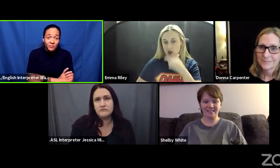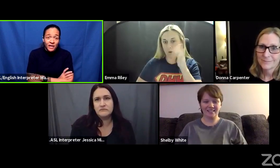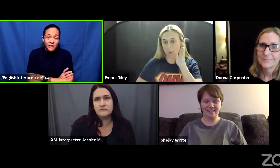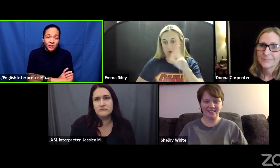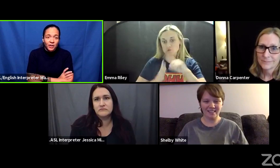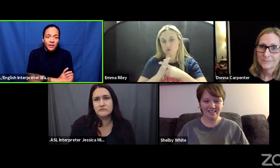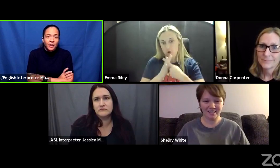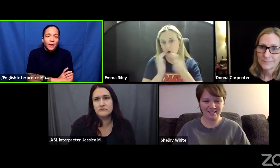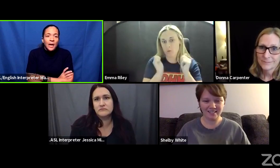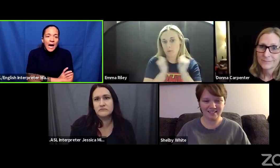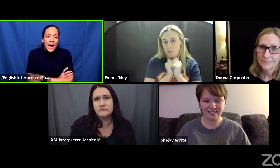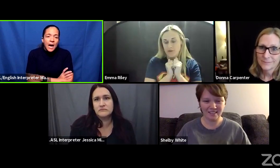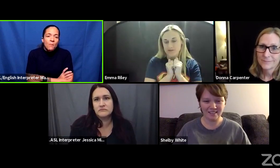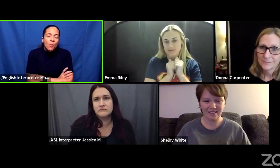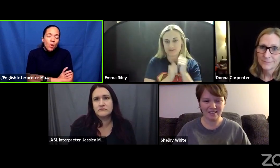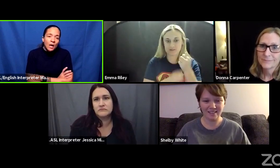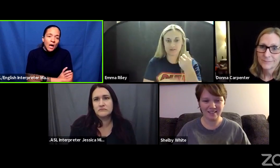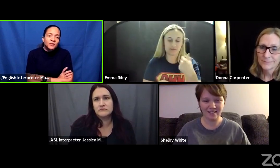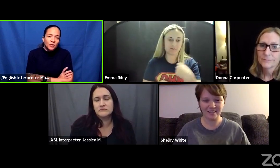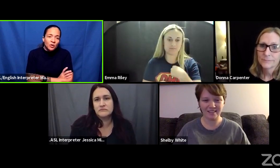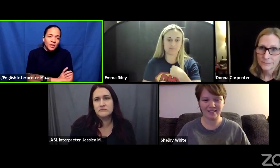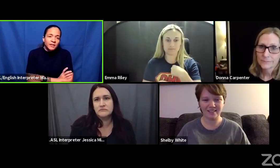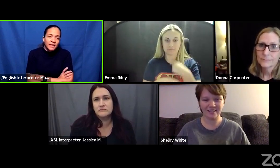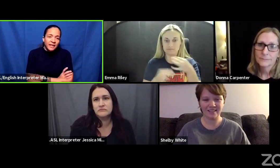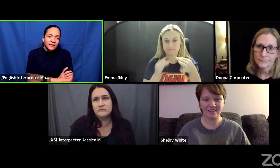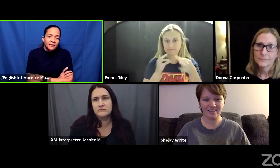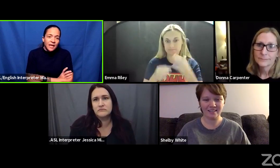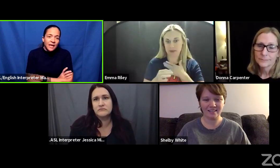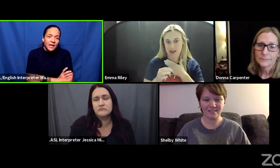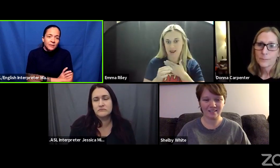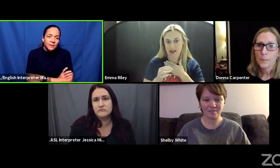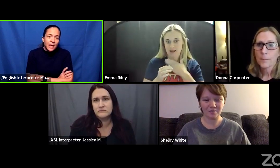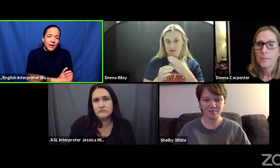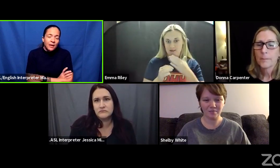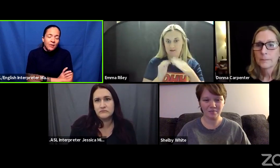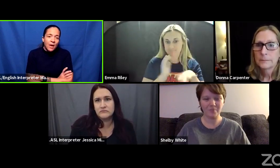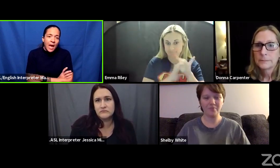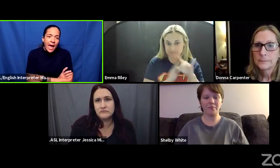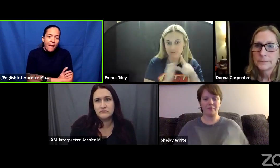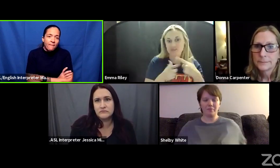great explanation. Where I'll start is